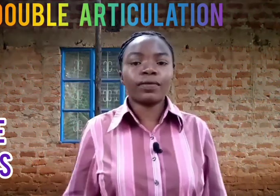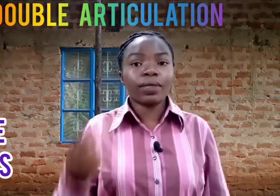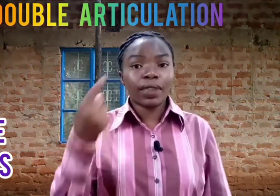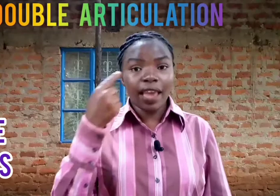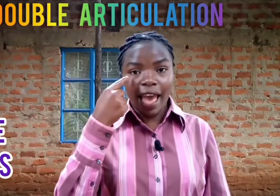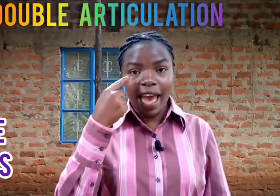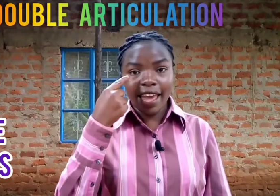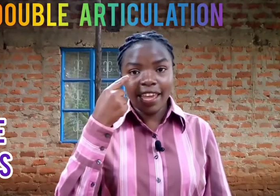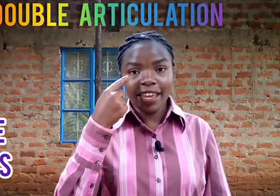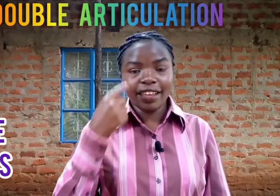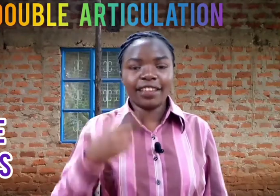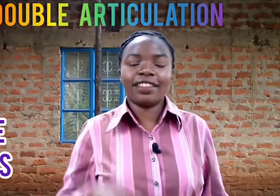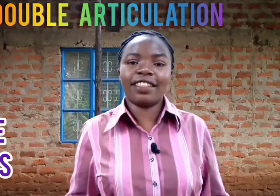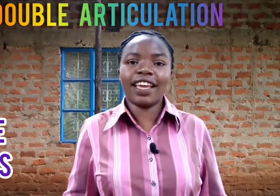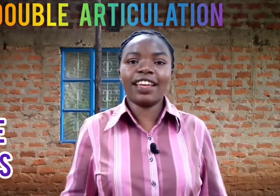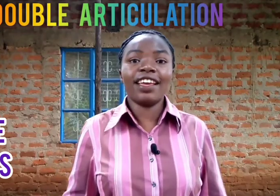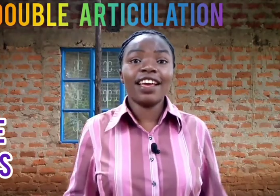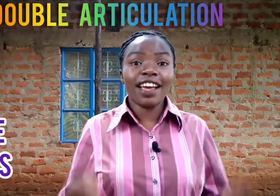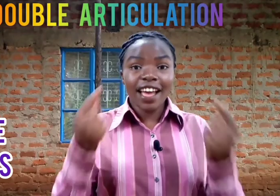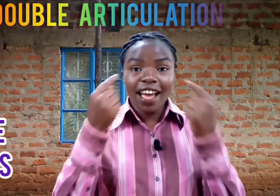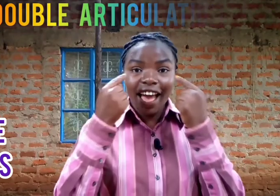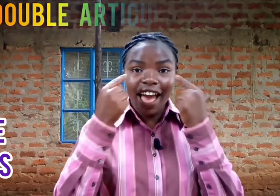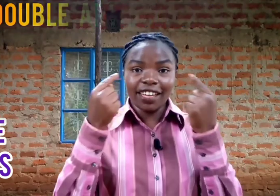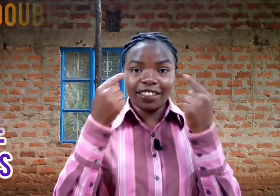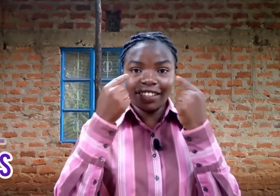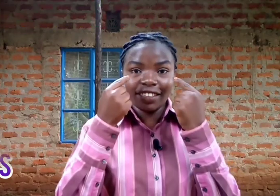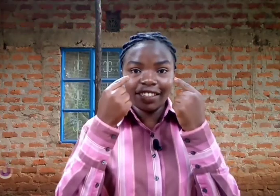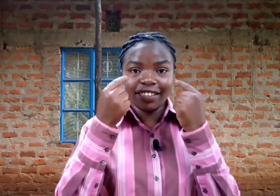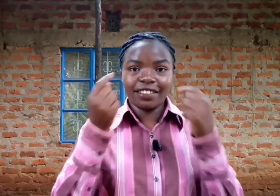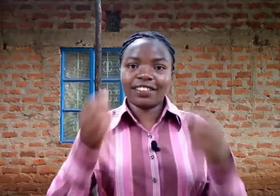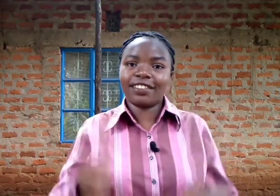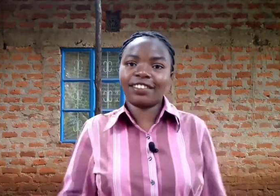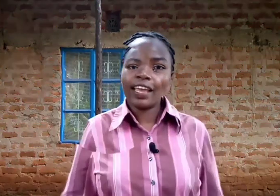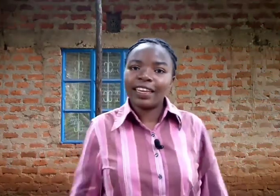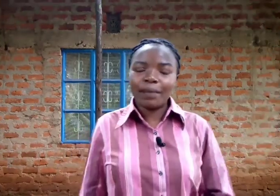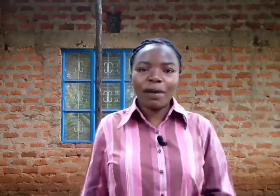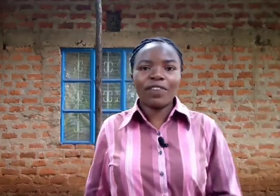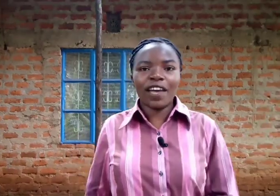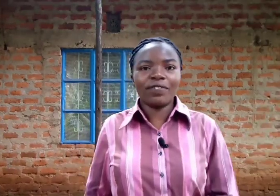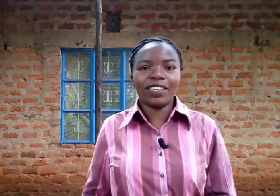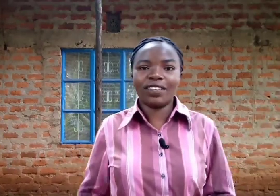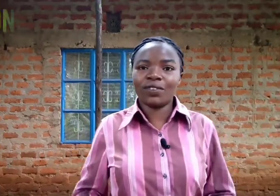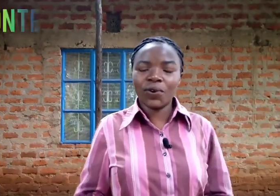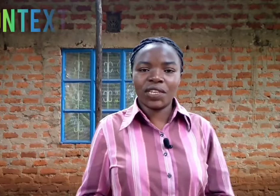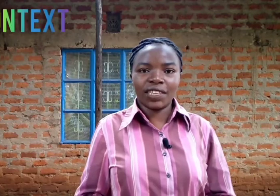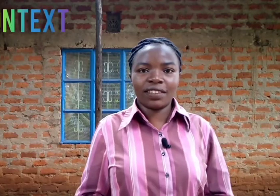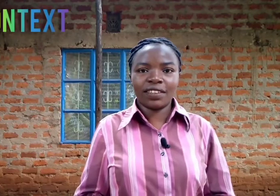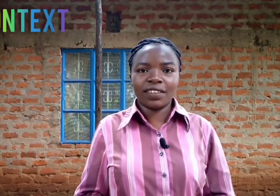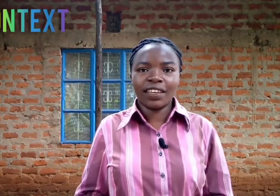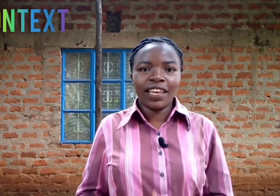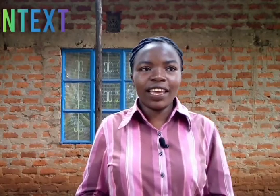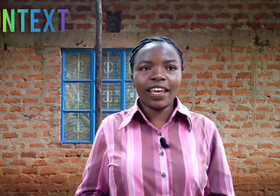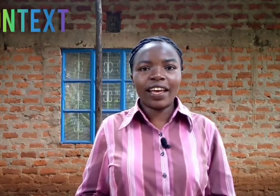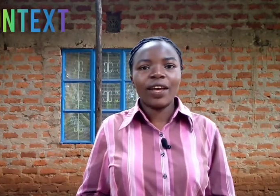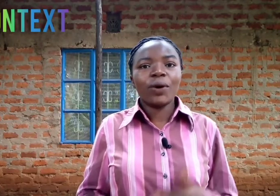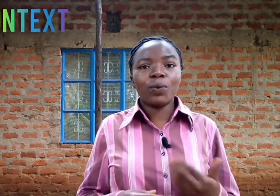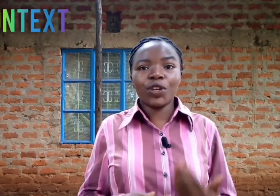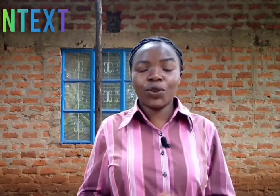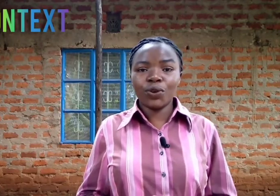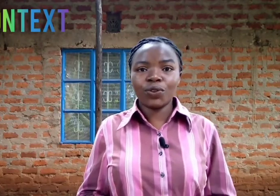Eye. Eye. eyes. Number five is context. Here, we use